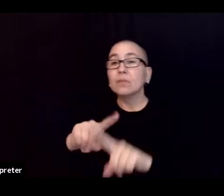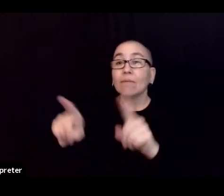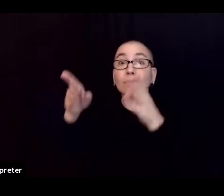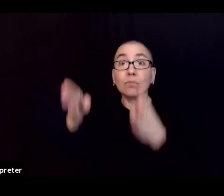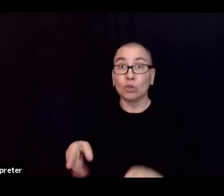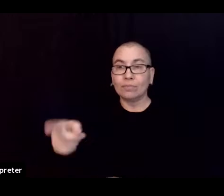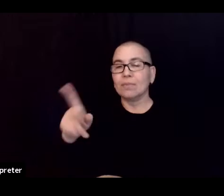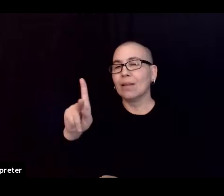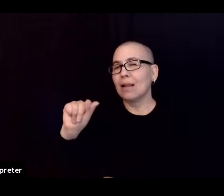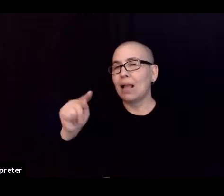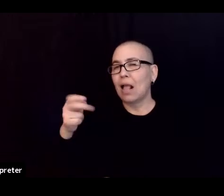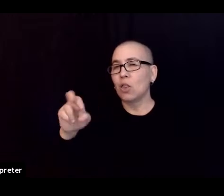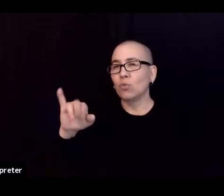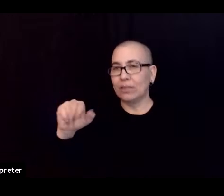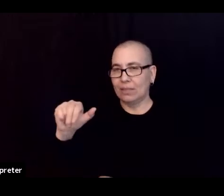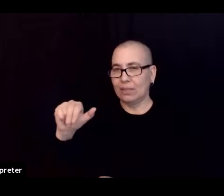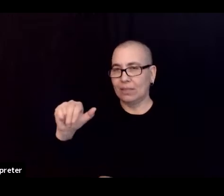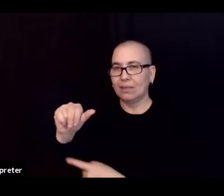is now open.